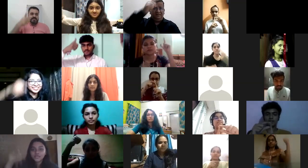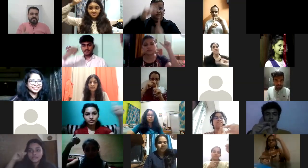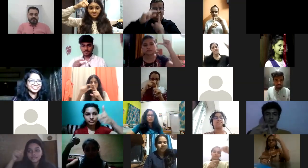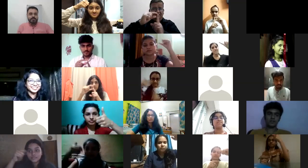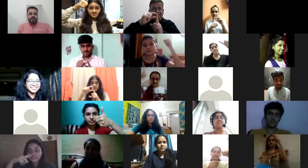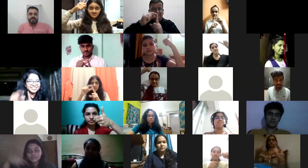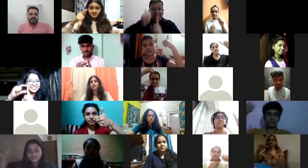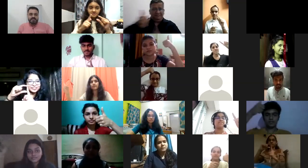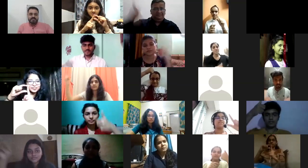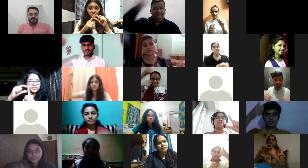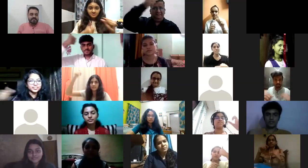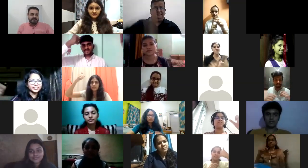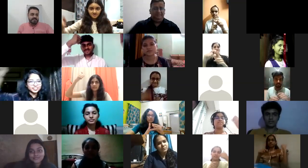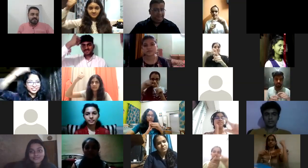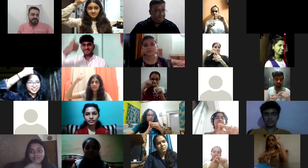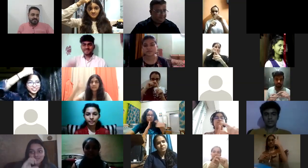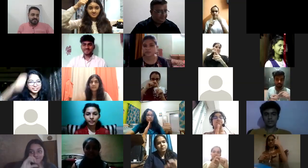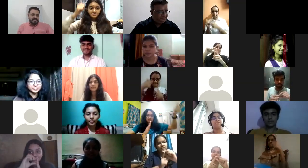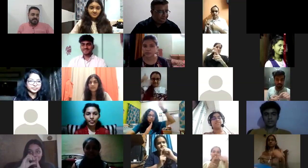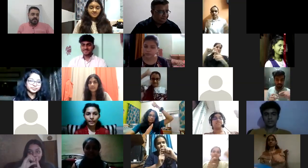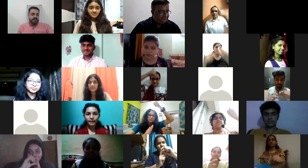Your professor. Then you have